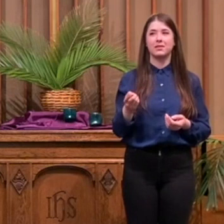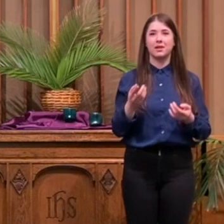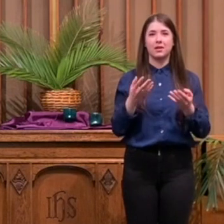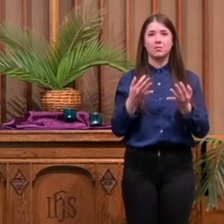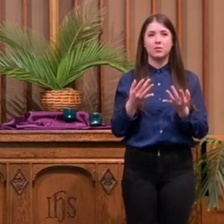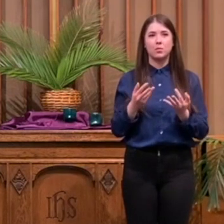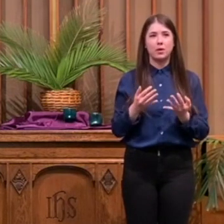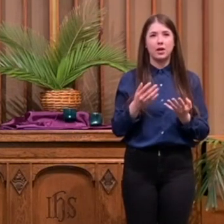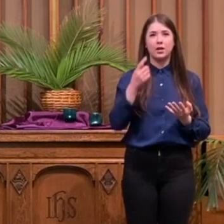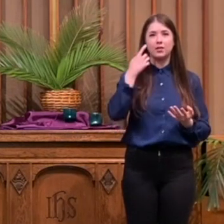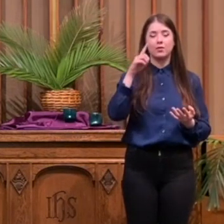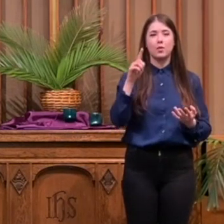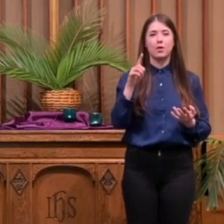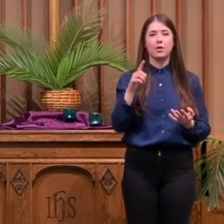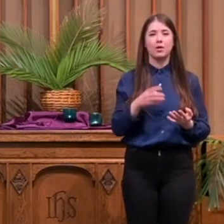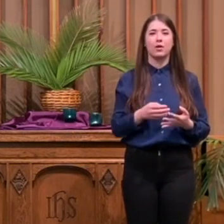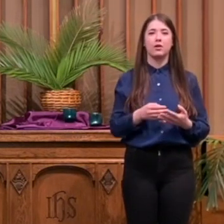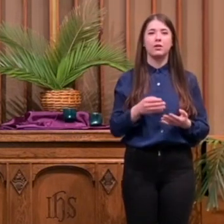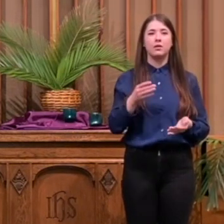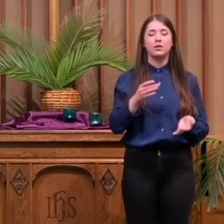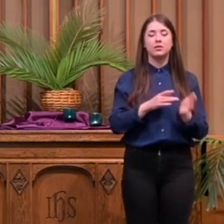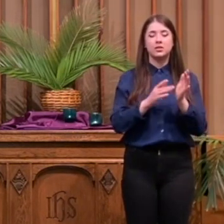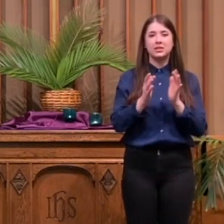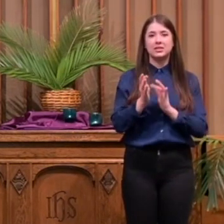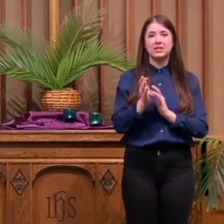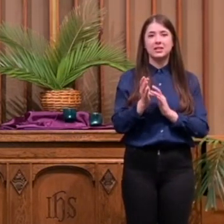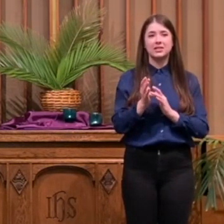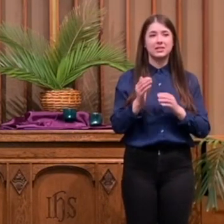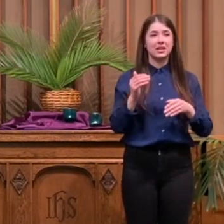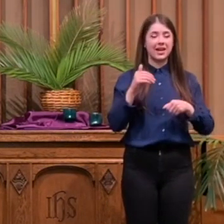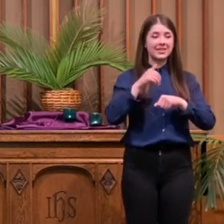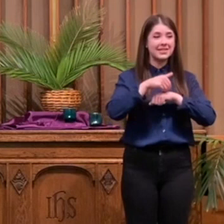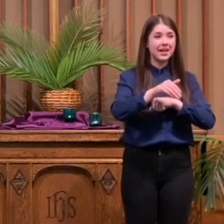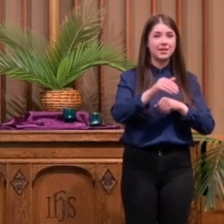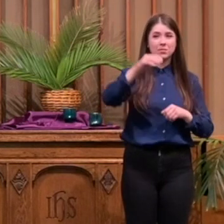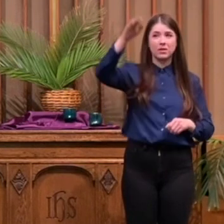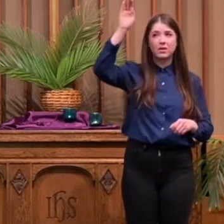waiting for, that Jesus had been sent by God.